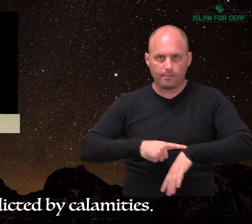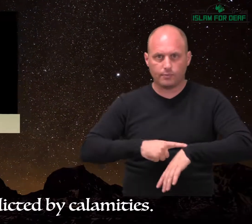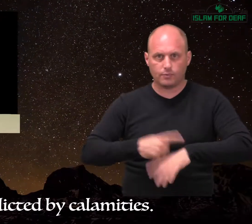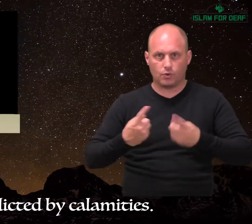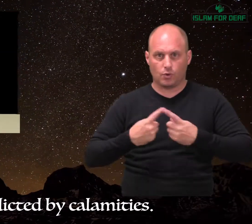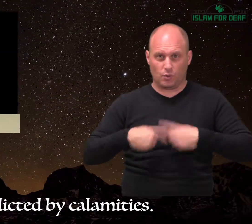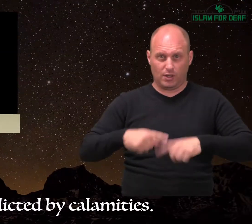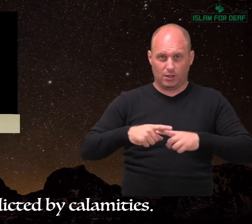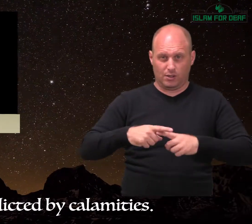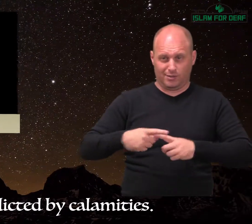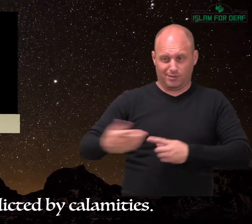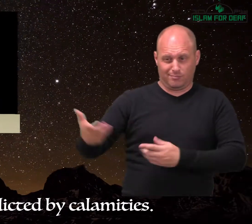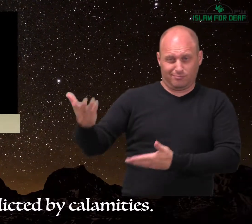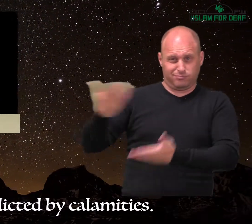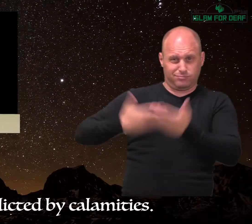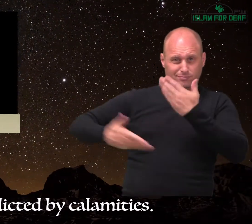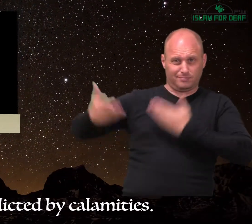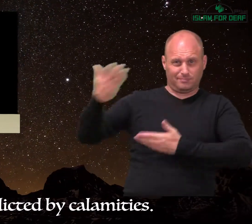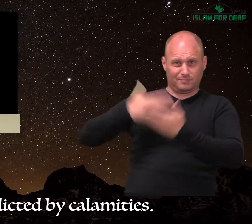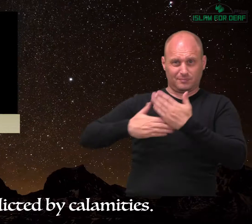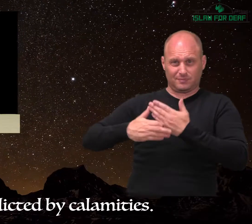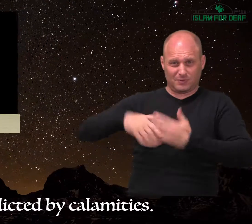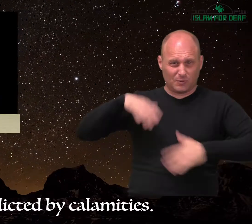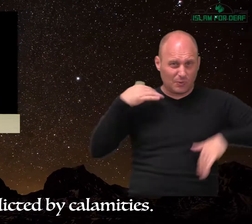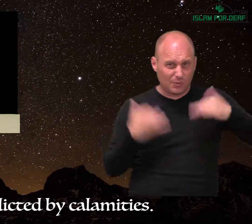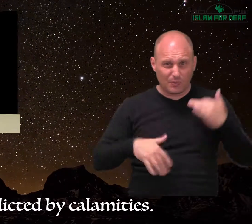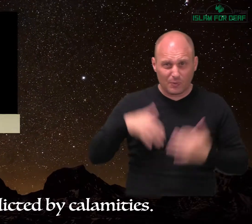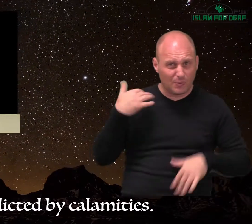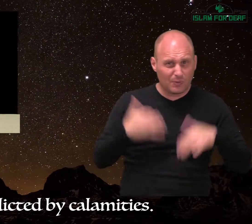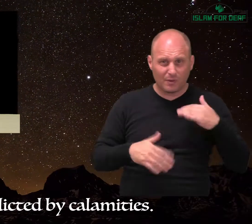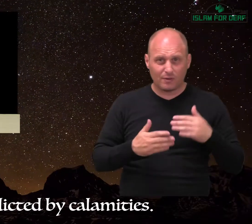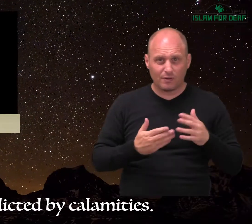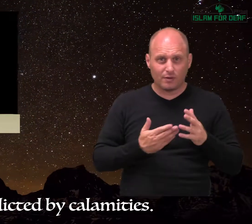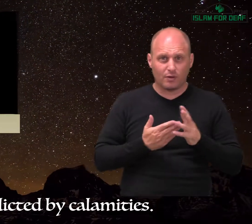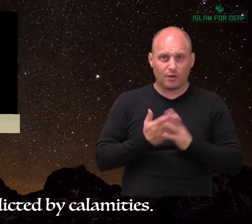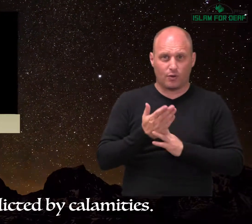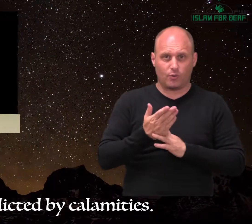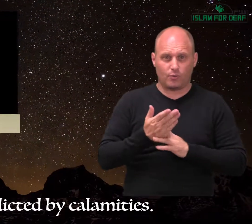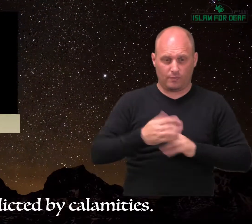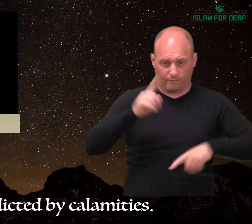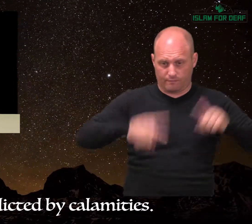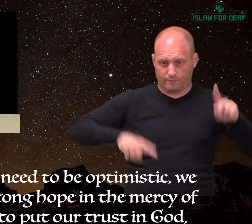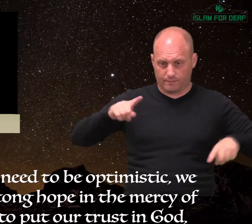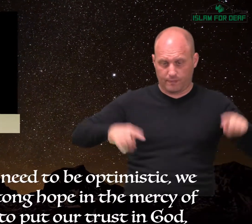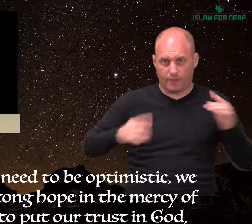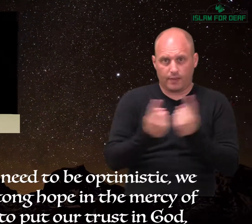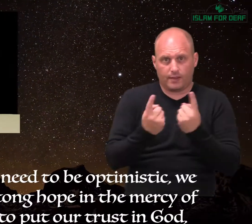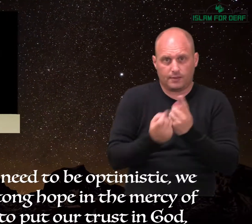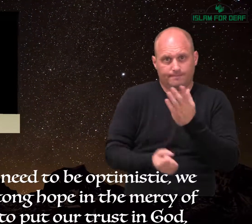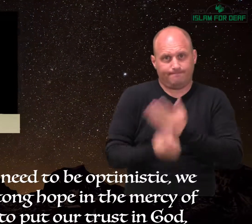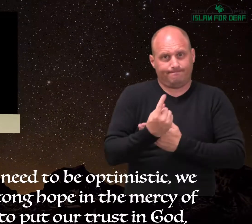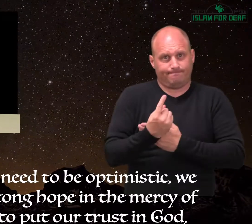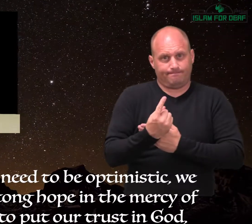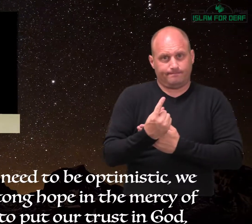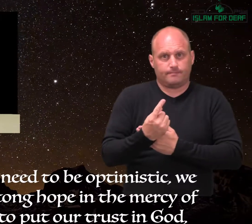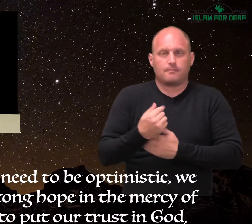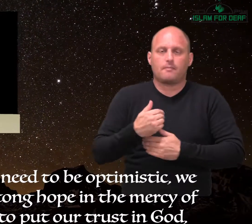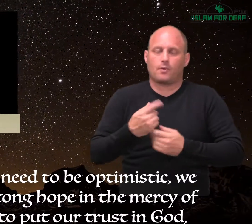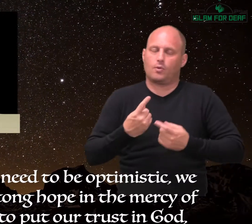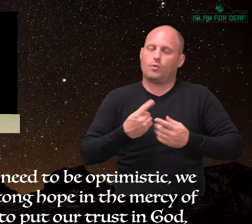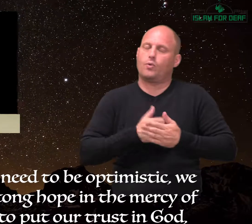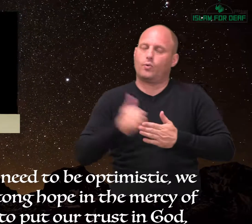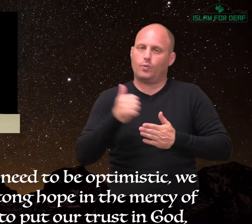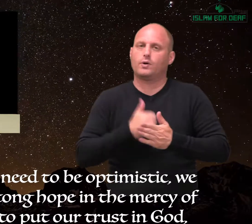we are afflicted by calamities. But we always